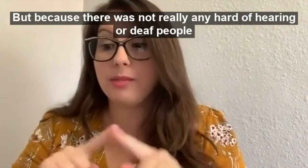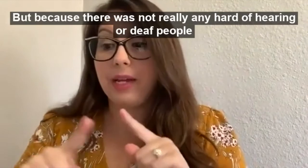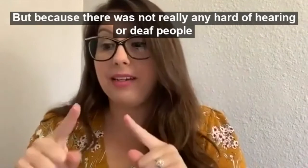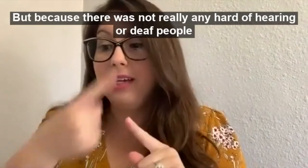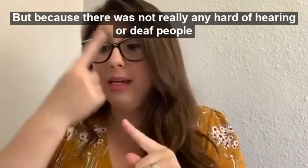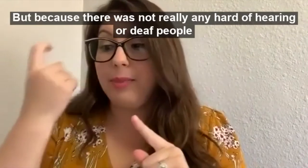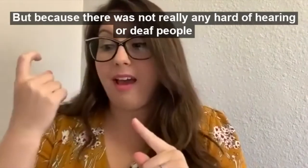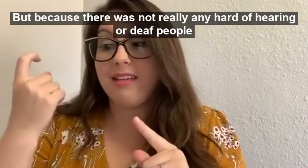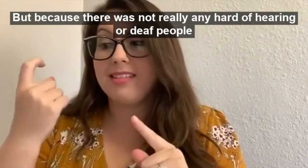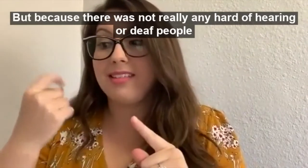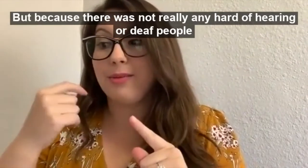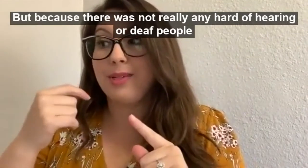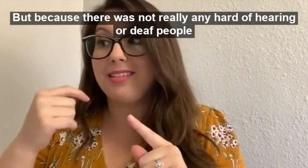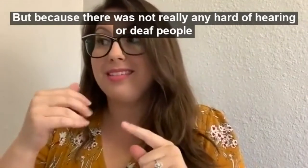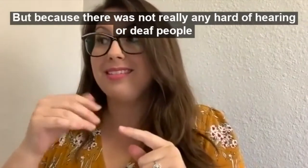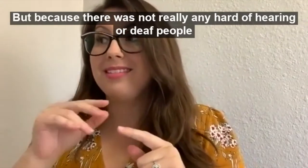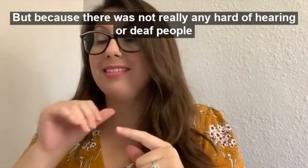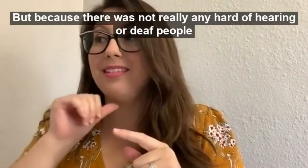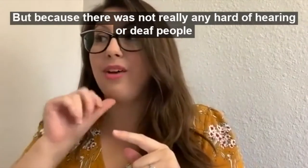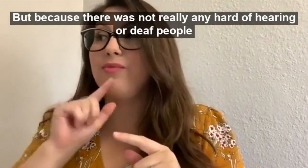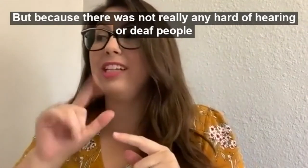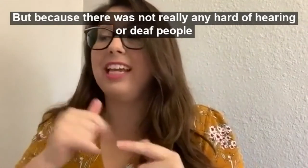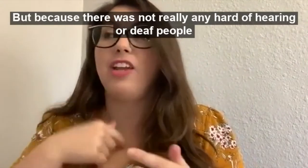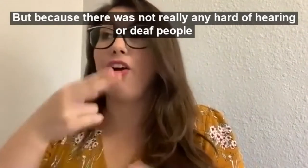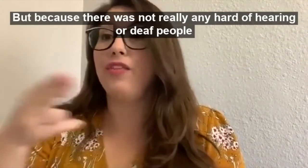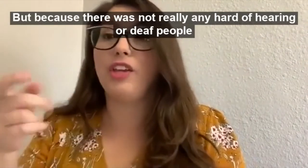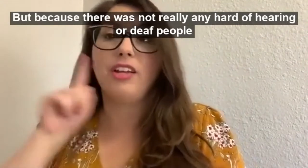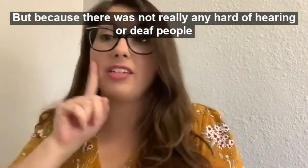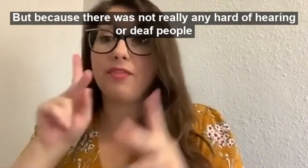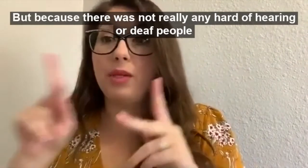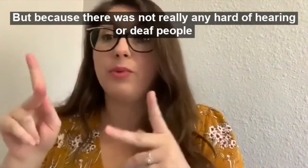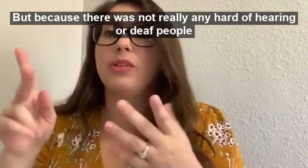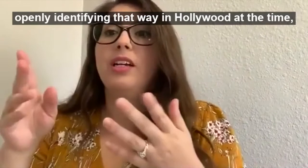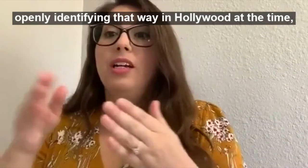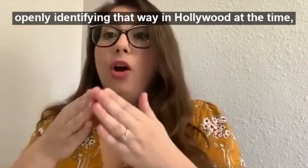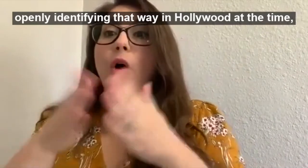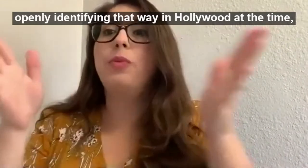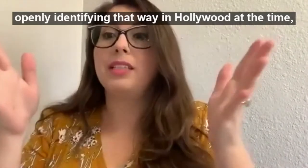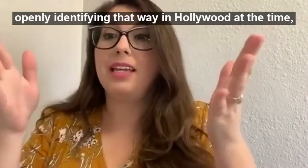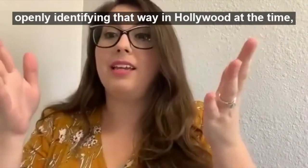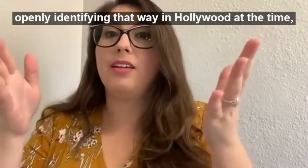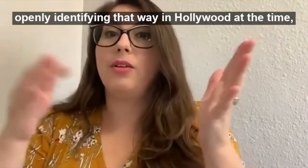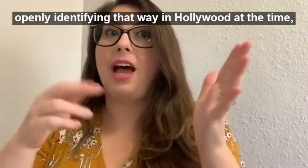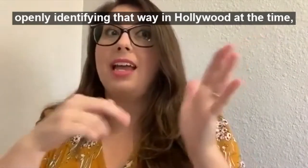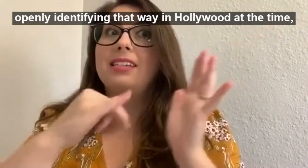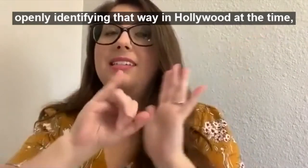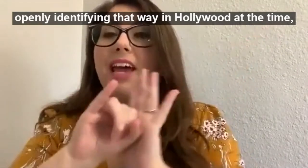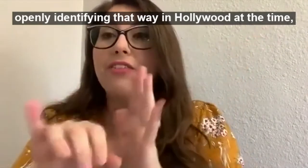but because there was not really any hard of hearing or deaf people openly identifying